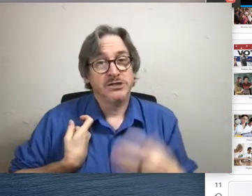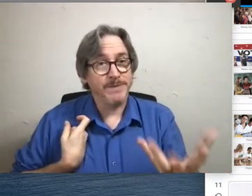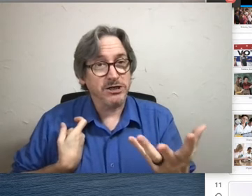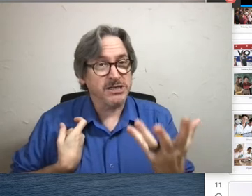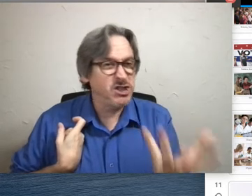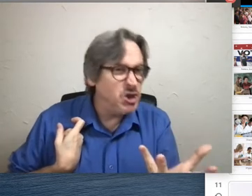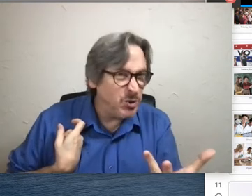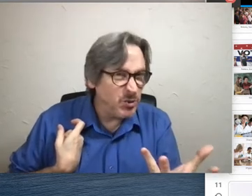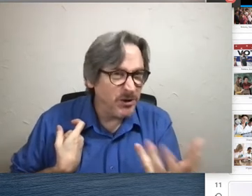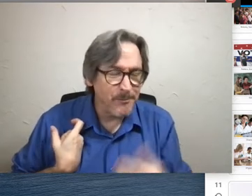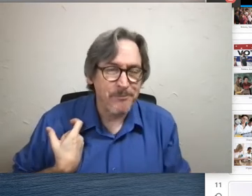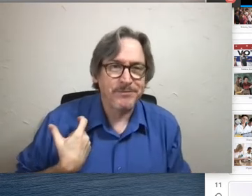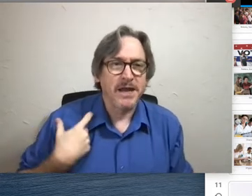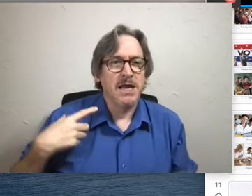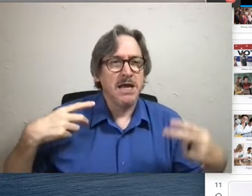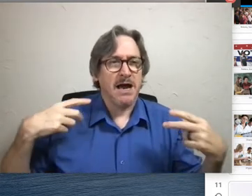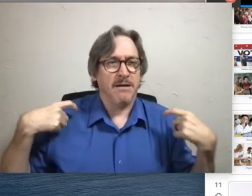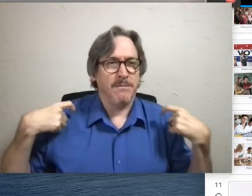So Spanish has two.